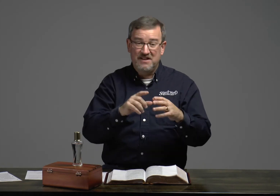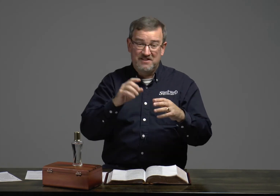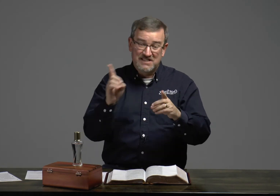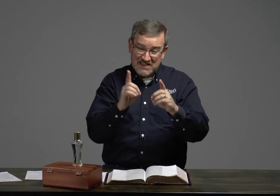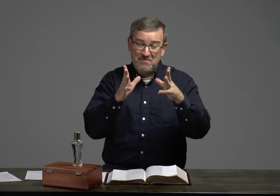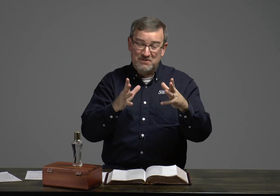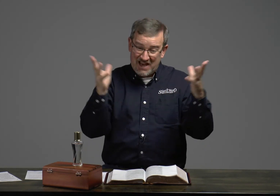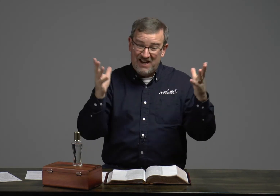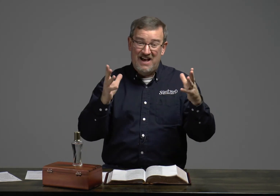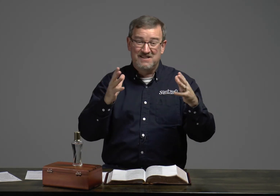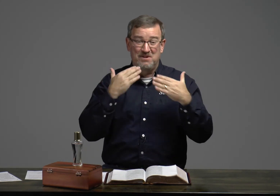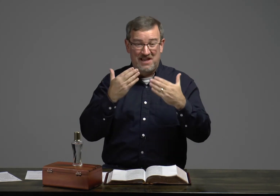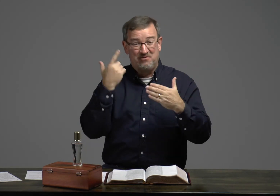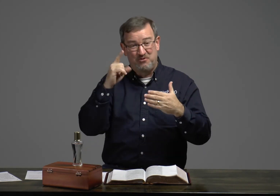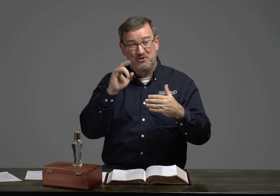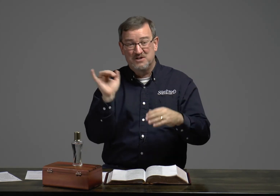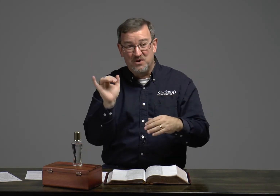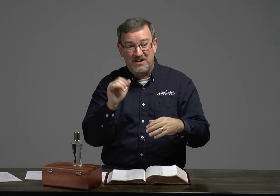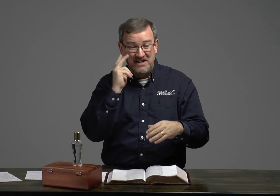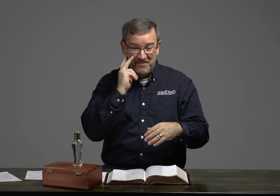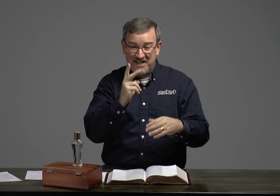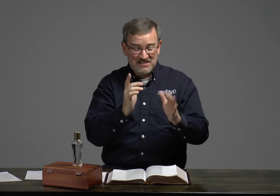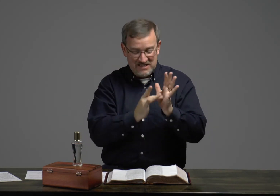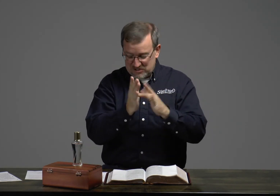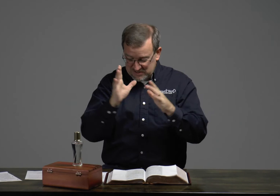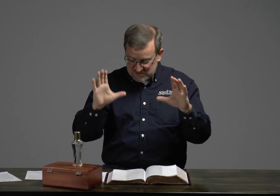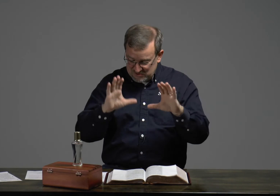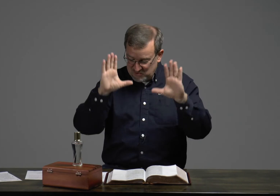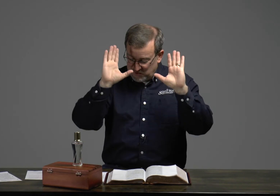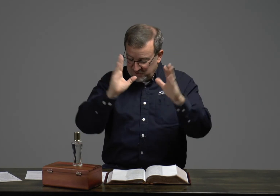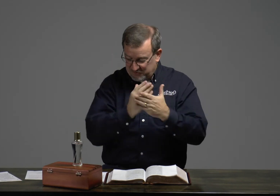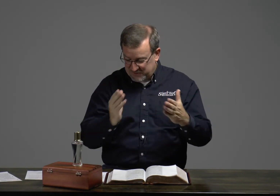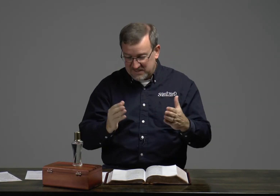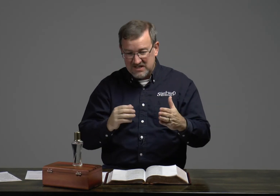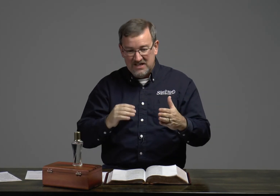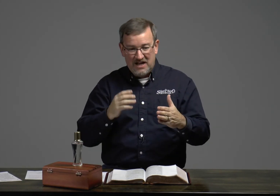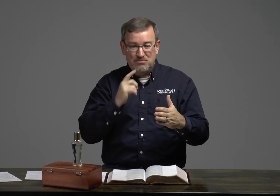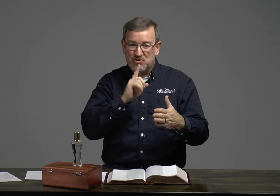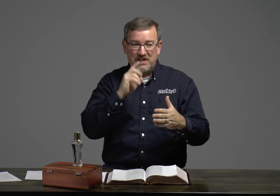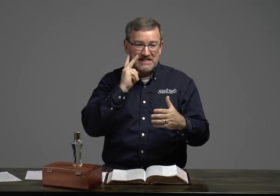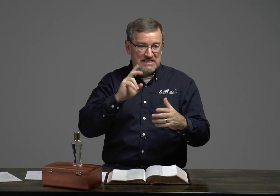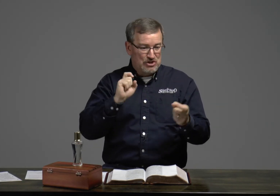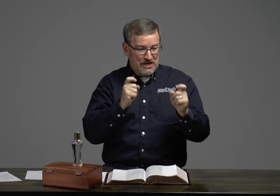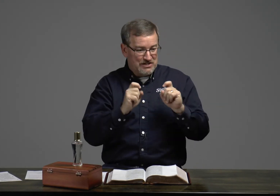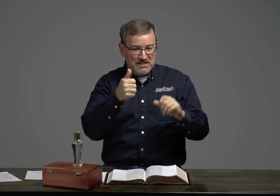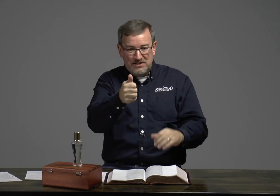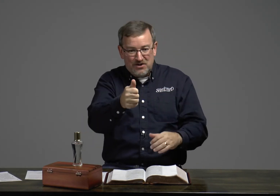the disciples had a lot to be thankful for as well. They had seen Jesus do wonderful things. I'm sure they had seen changes in their